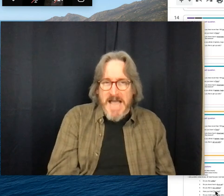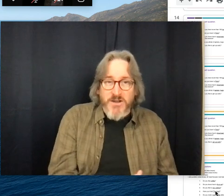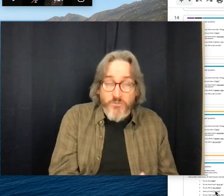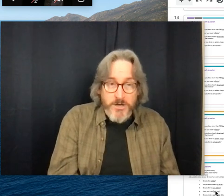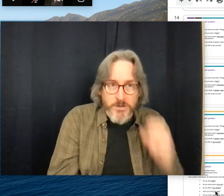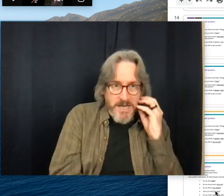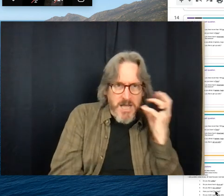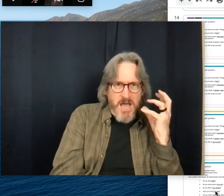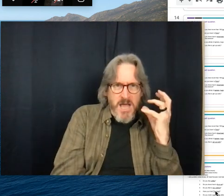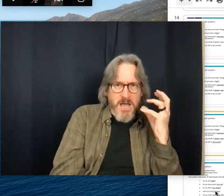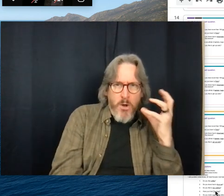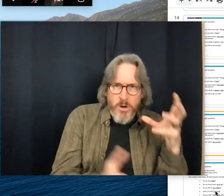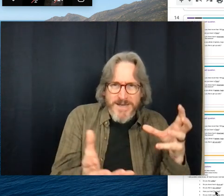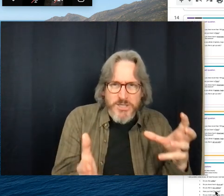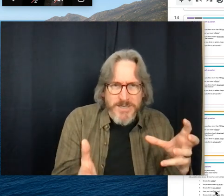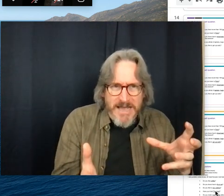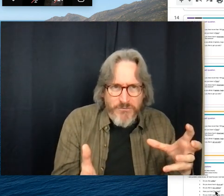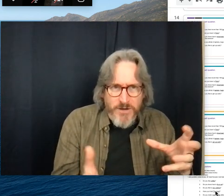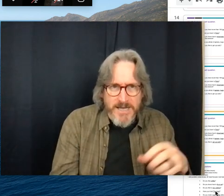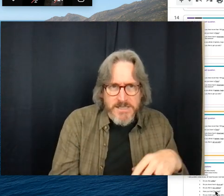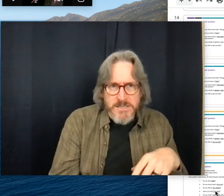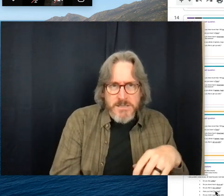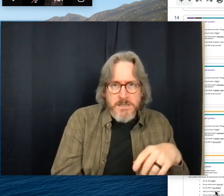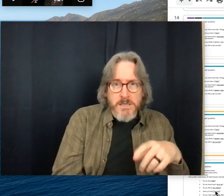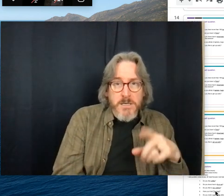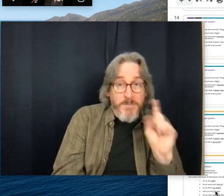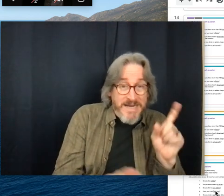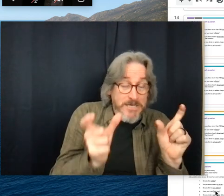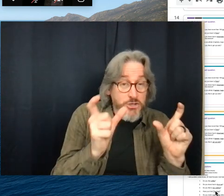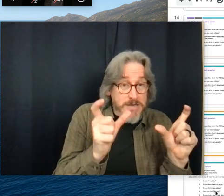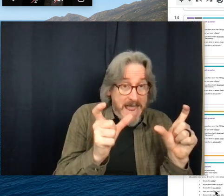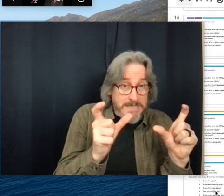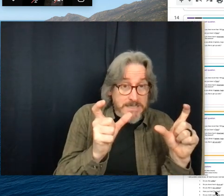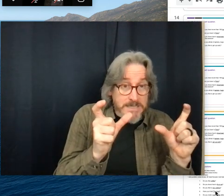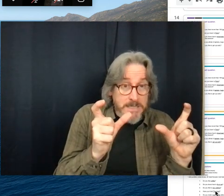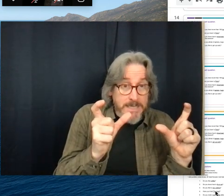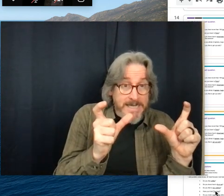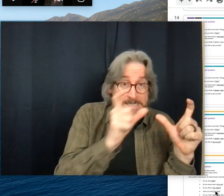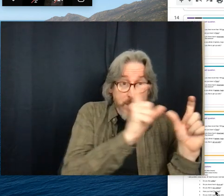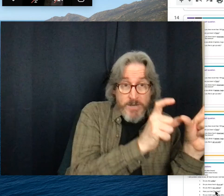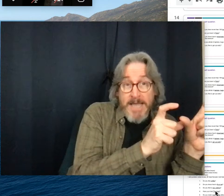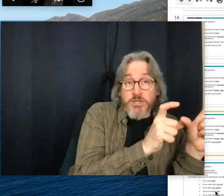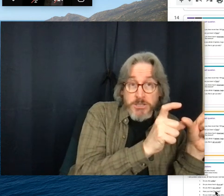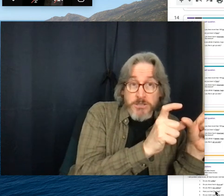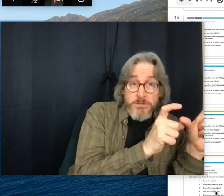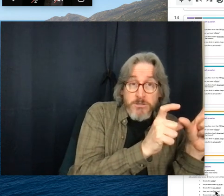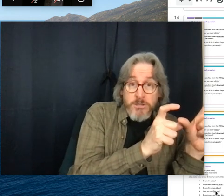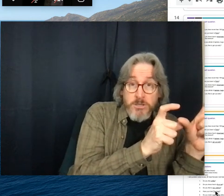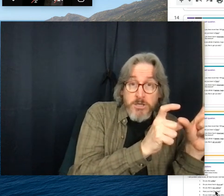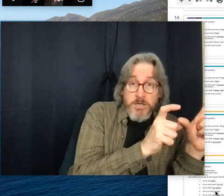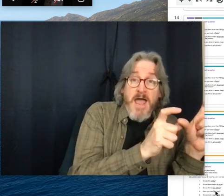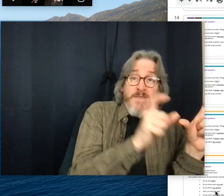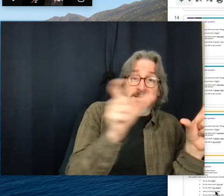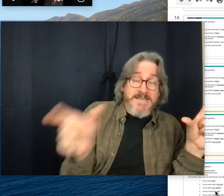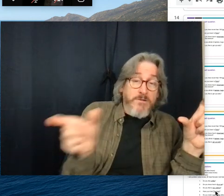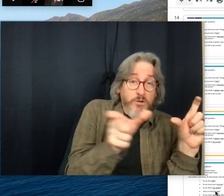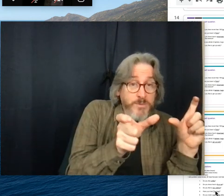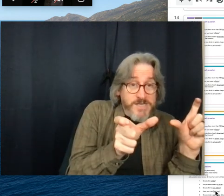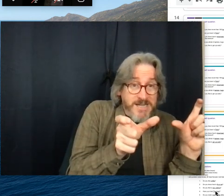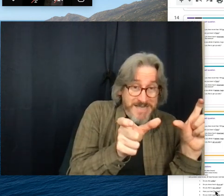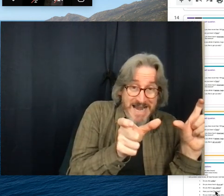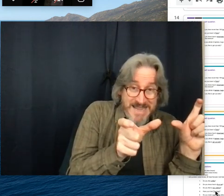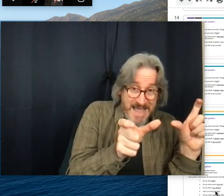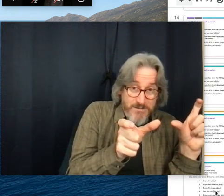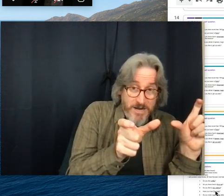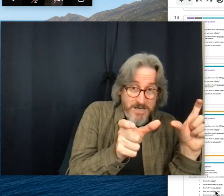So it's kind of weird. You're like, what do I do with that phrase? But internet is the location, and then download